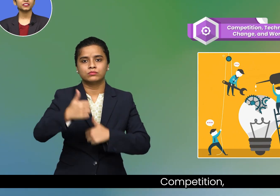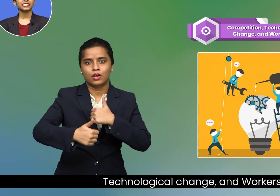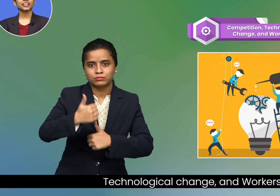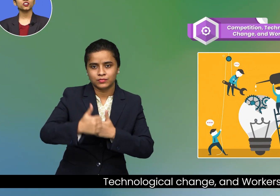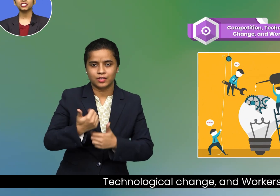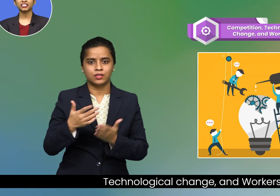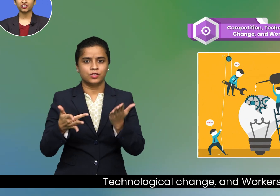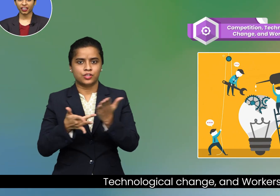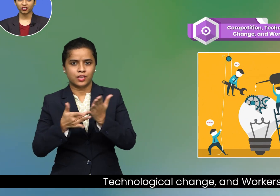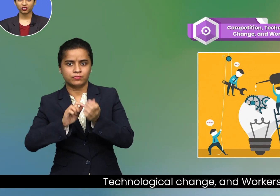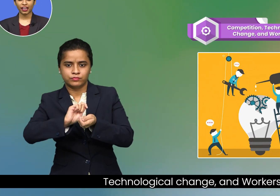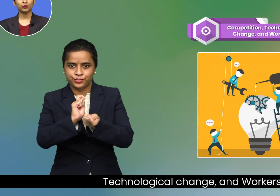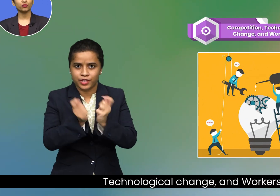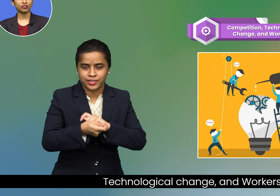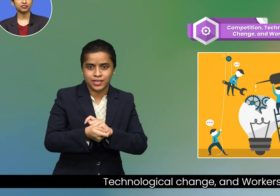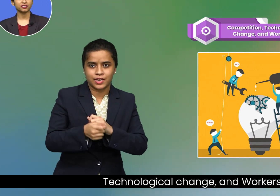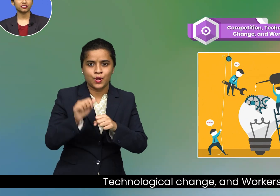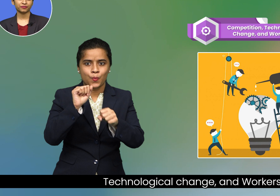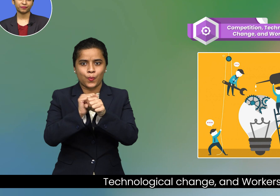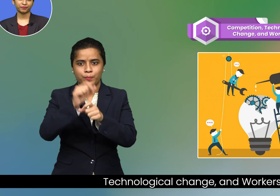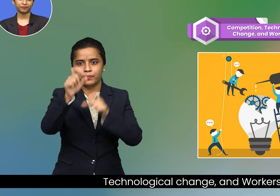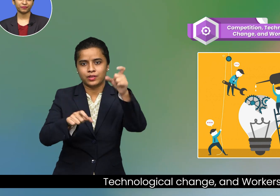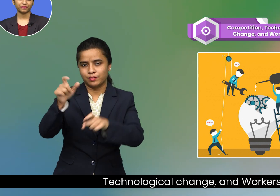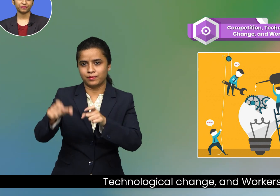Competition, technological change, and workers.